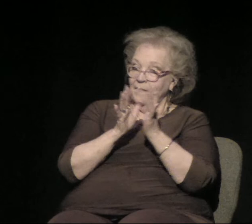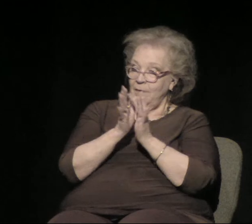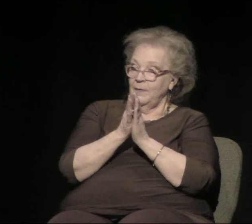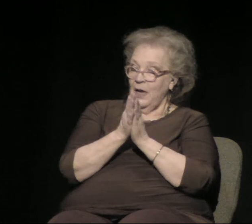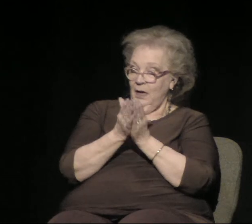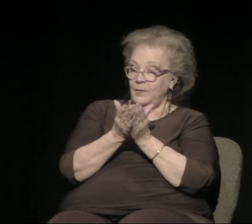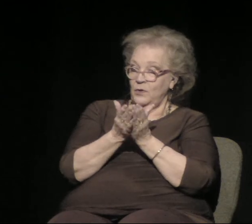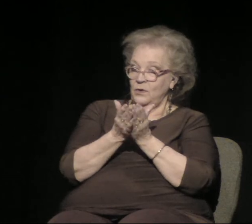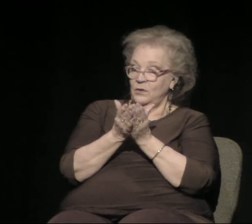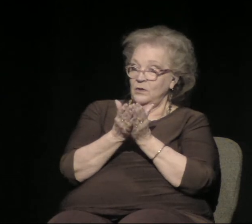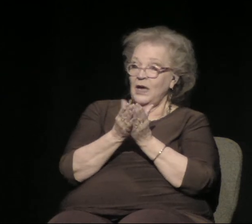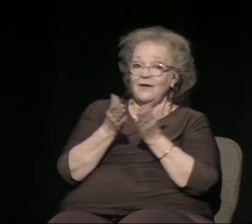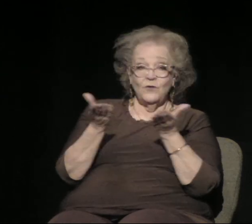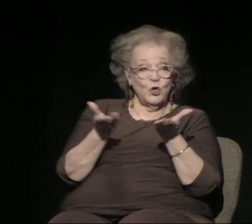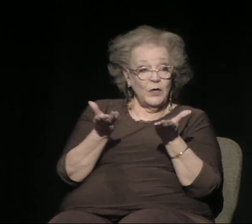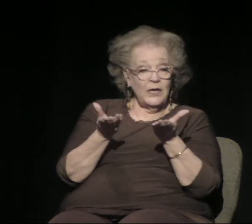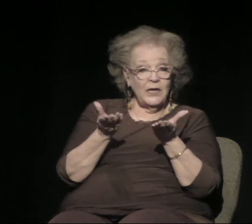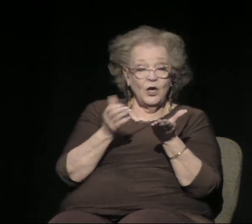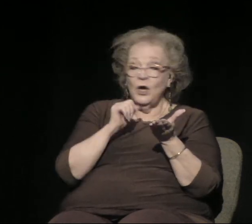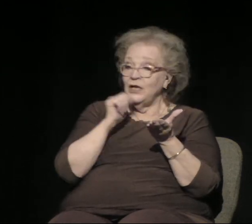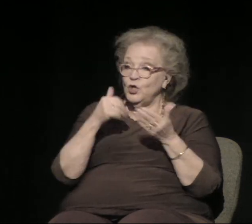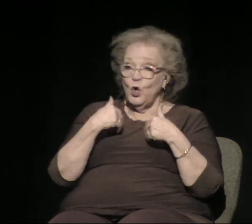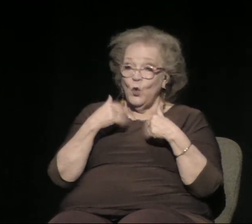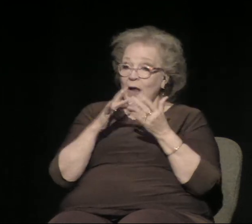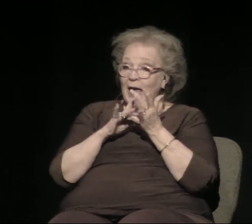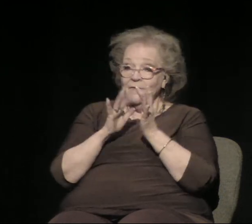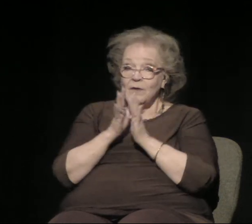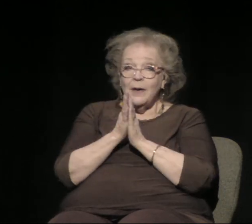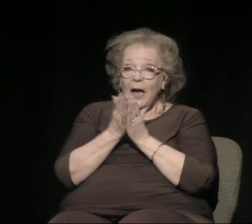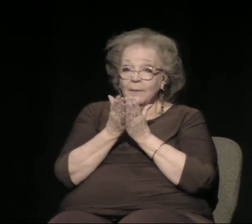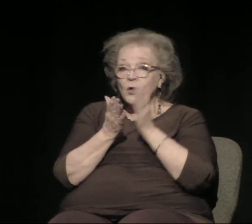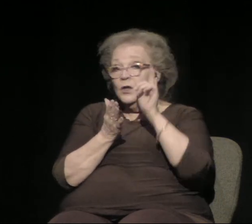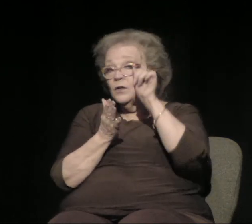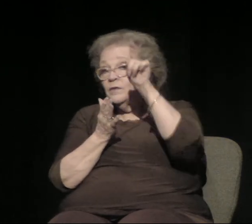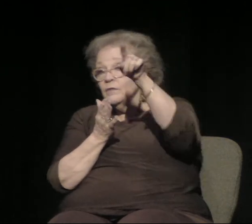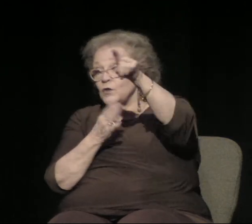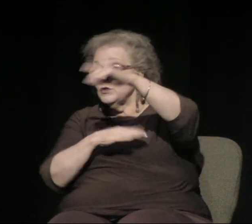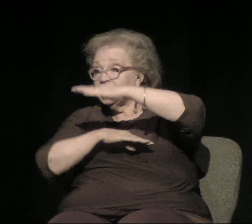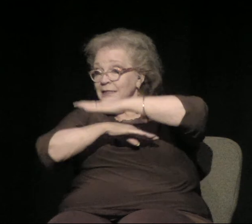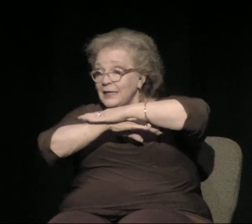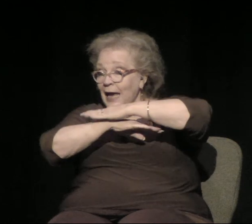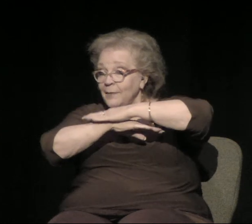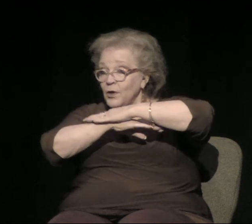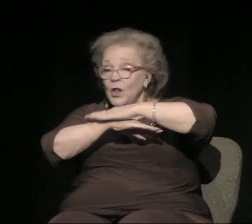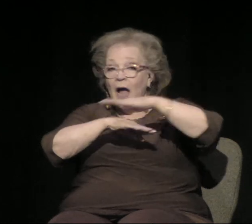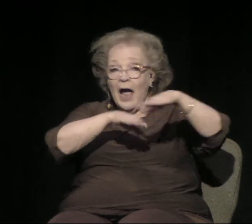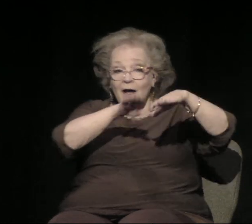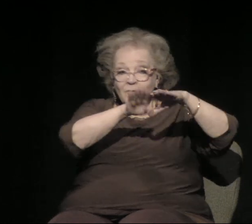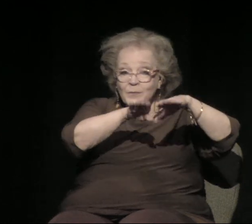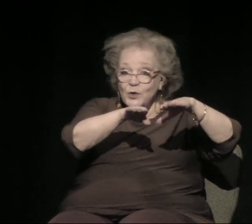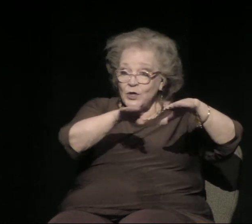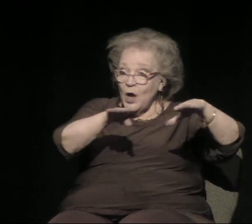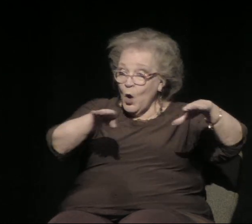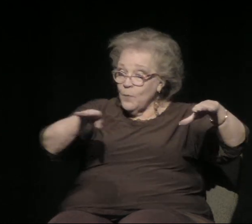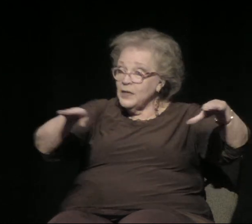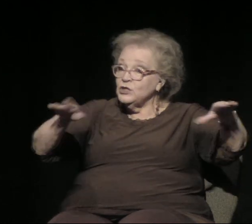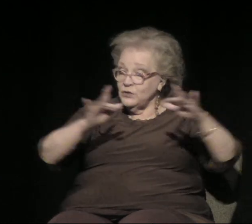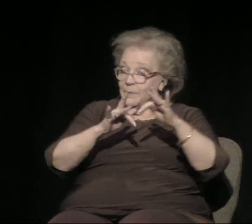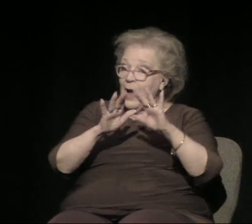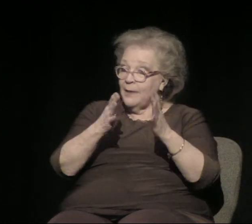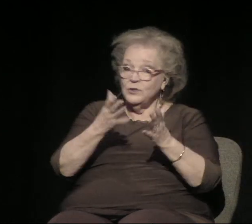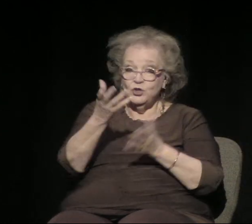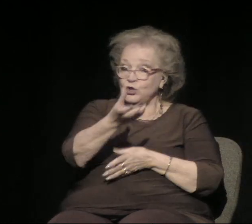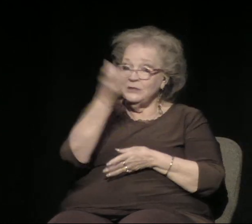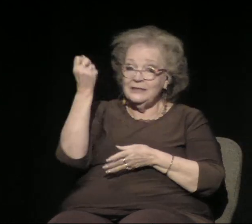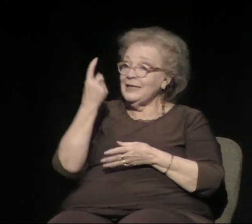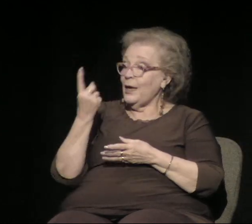really practical. If you're here today and you don't have a Bible, out in the foyer there's a table, and I've put a whole bunch of Bibles out there, and you can just take